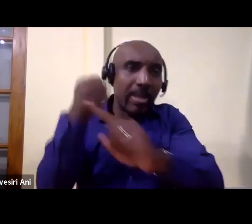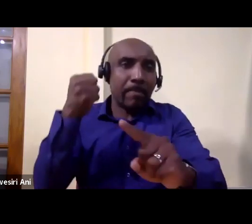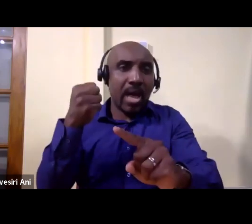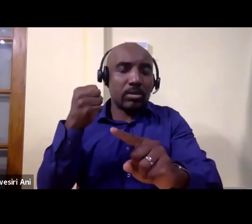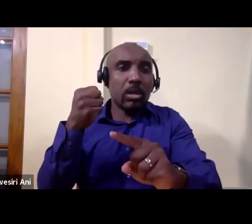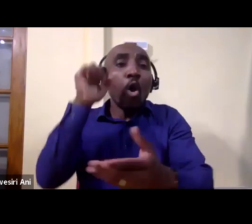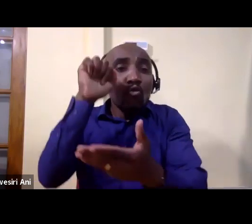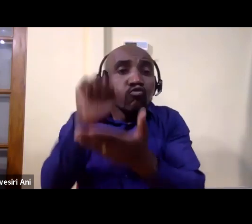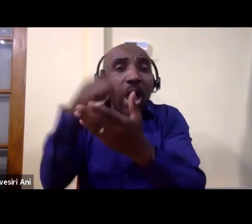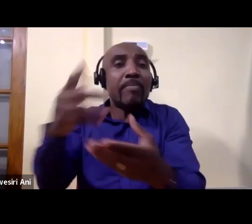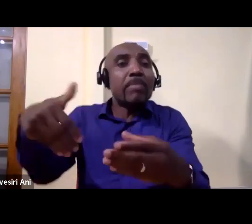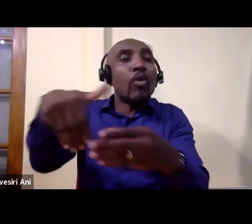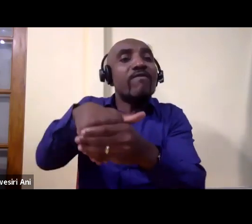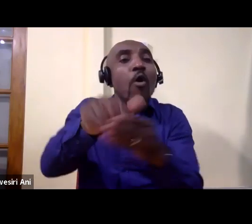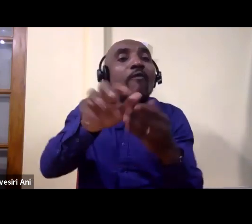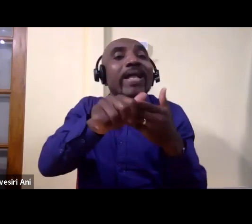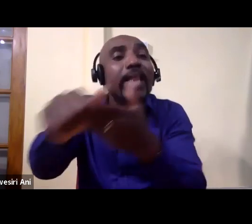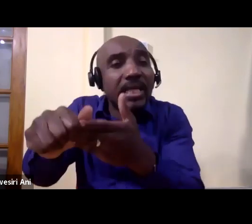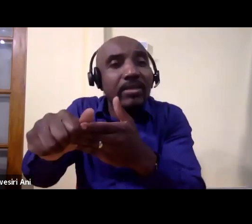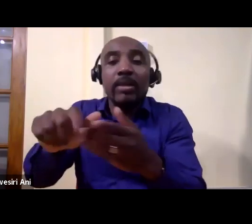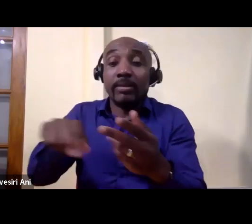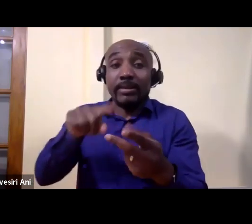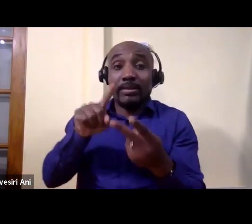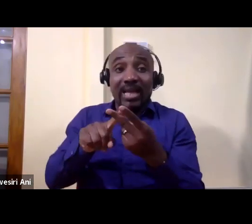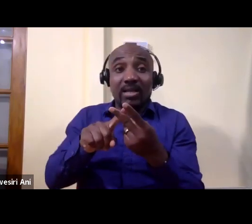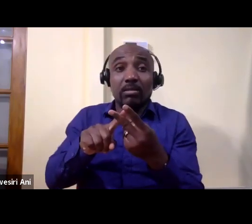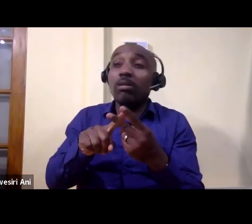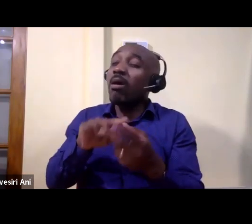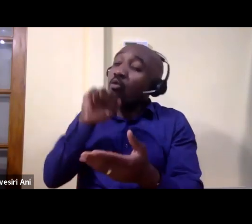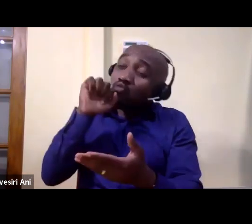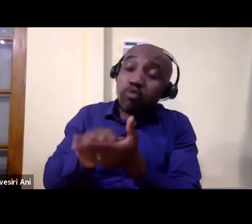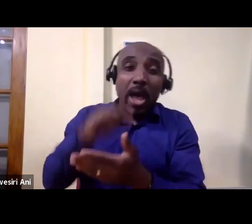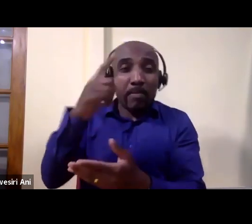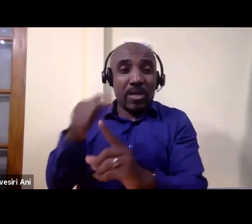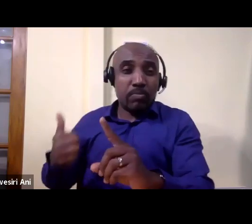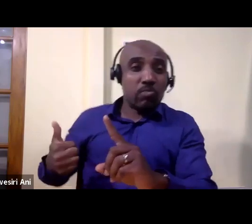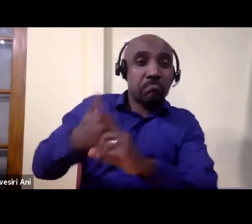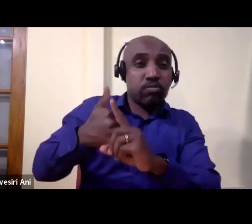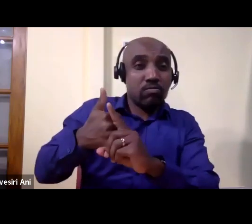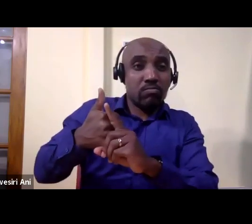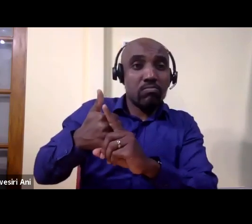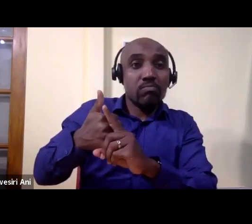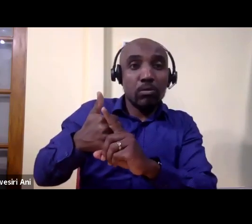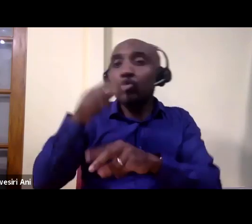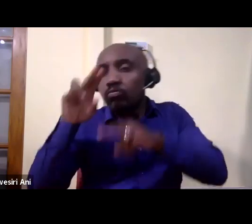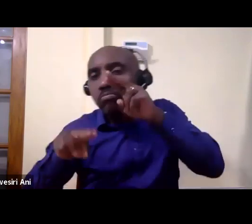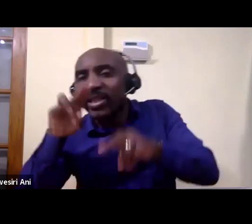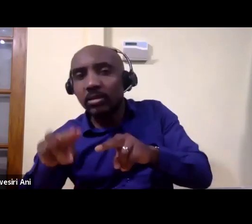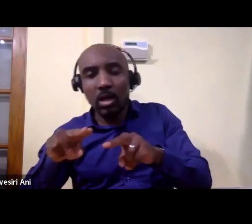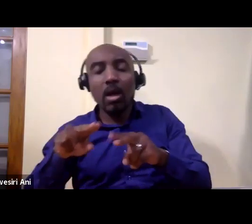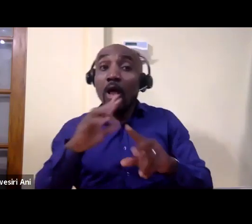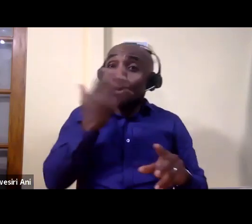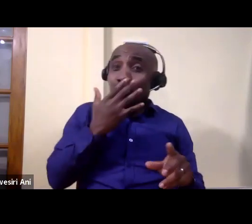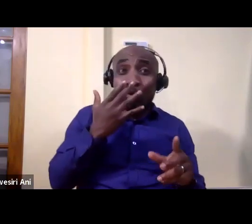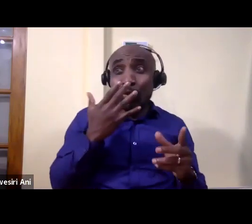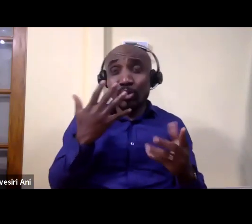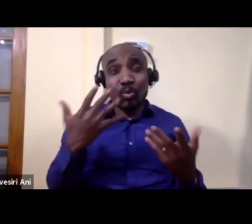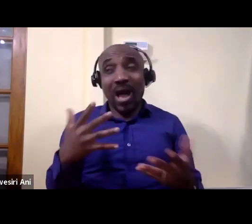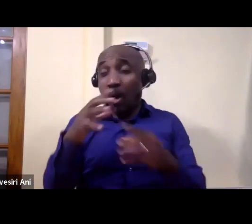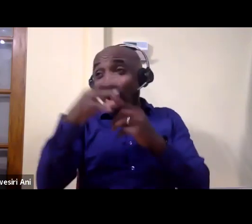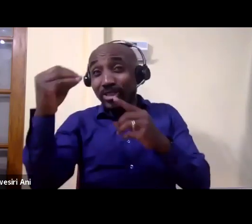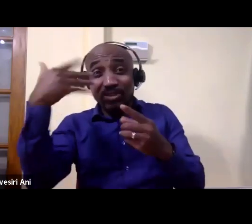and the right people advising it. We have to defend school communities. The way the Tories have attacked teachers has